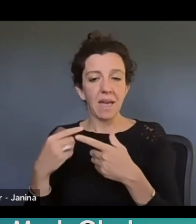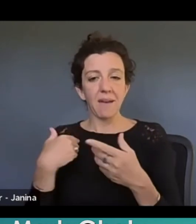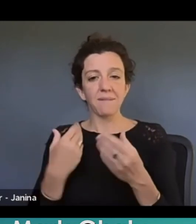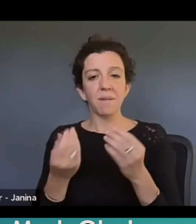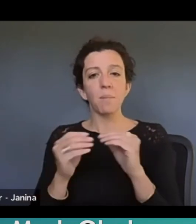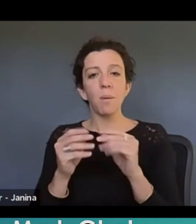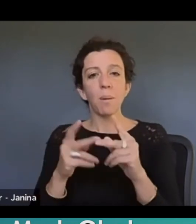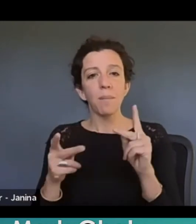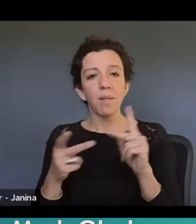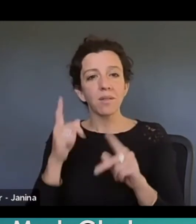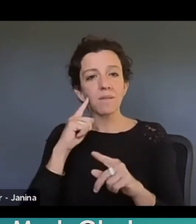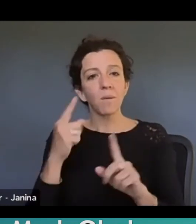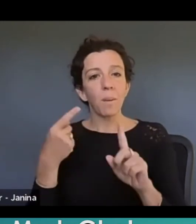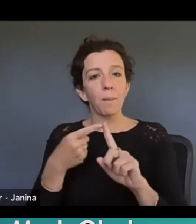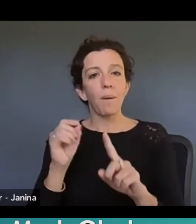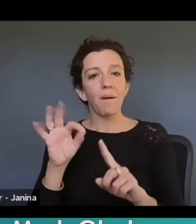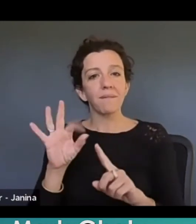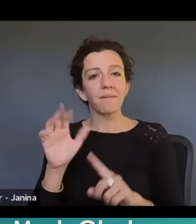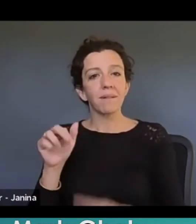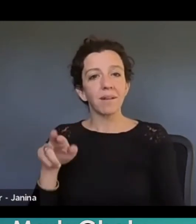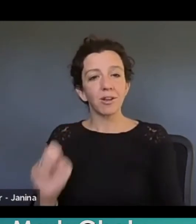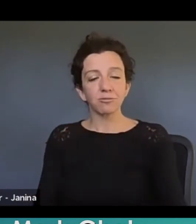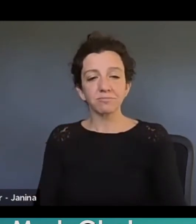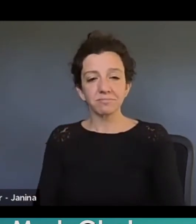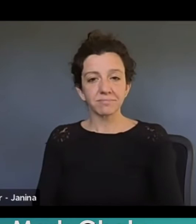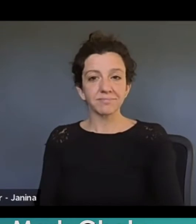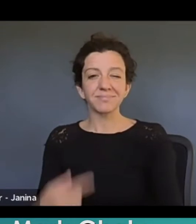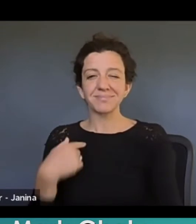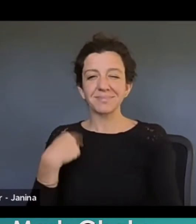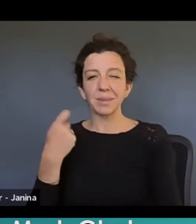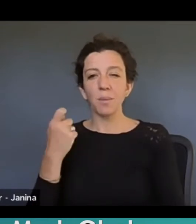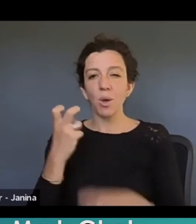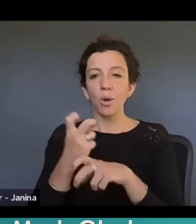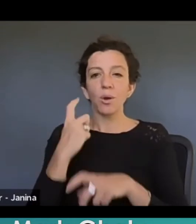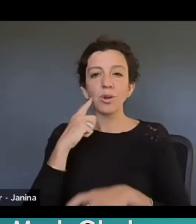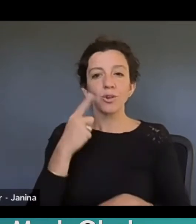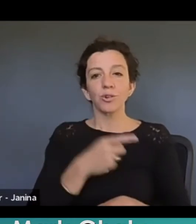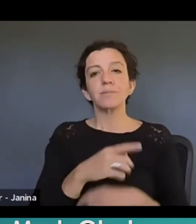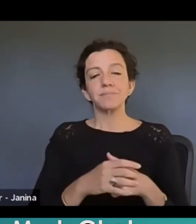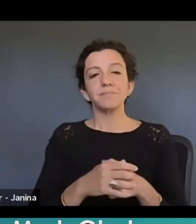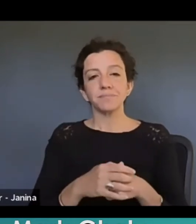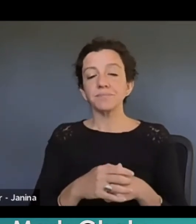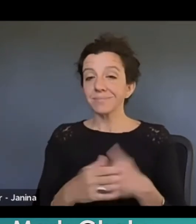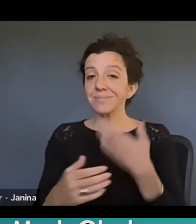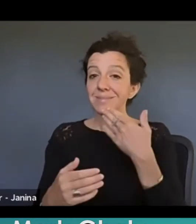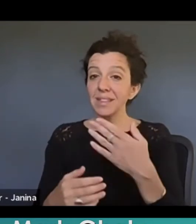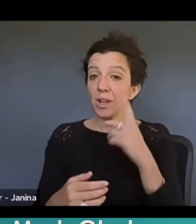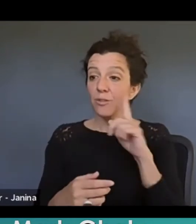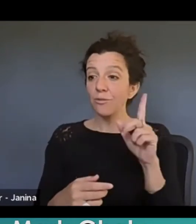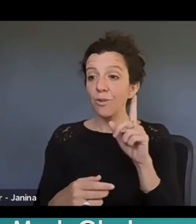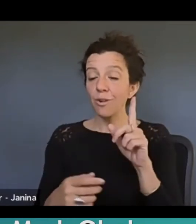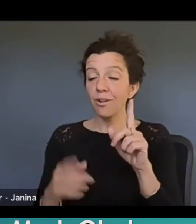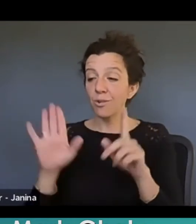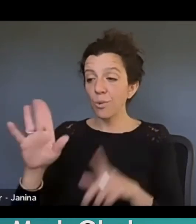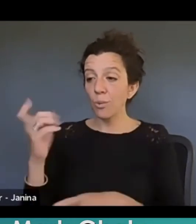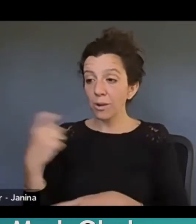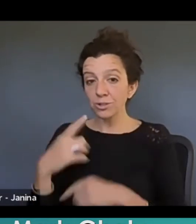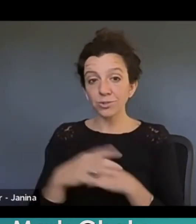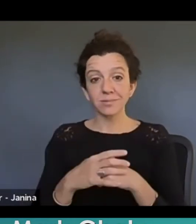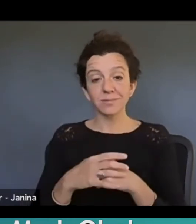tests. Sure, Tiffany, thank you for the question. I'll just say that Testing Task Force in California,